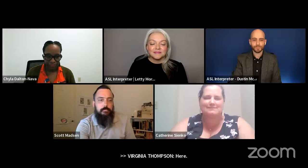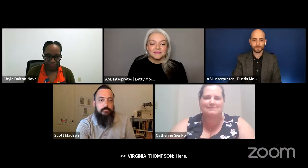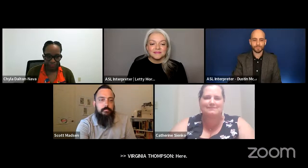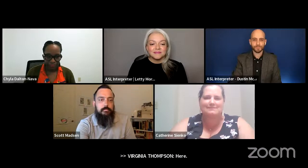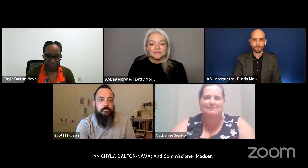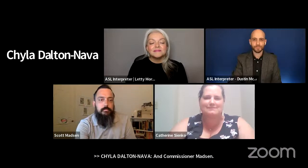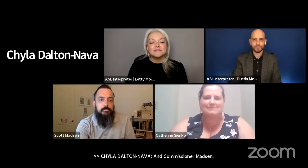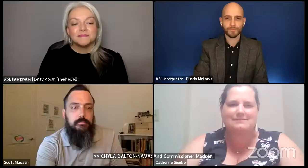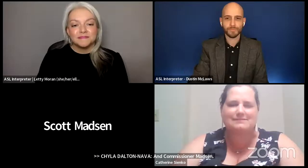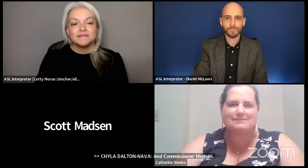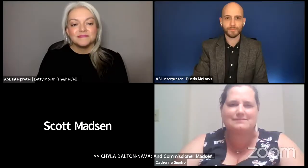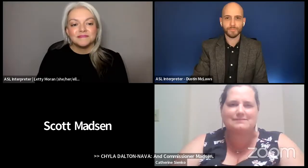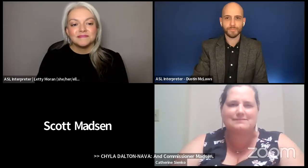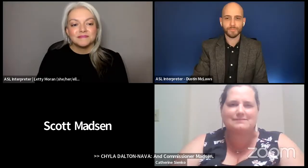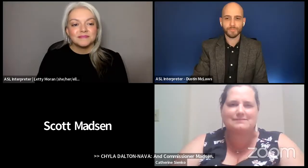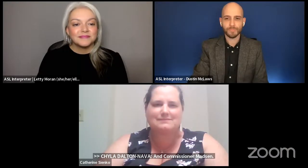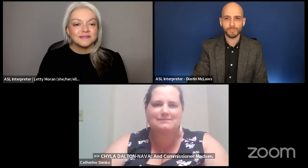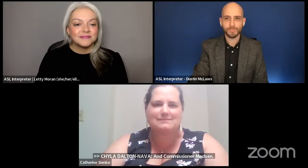Here.